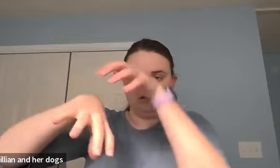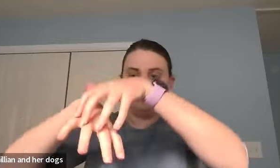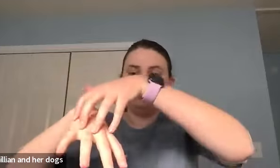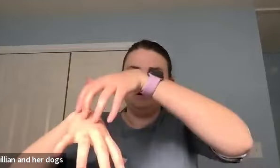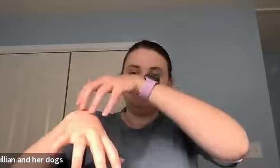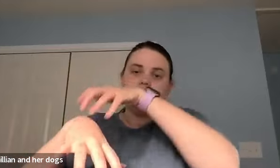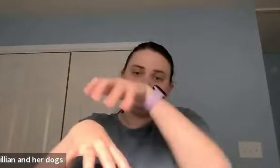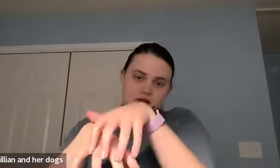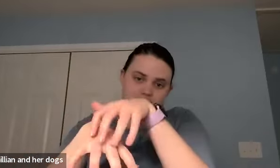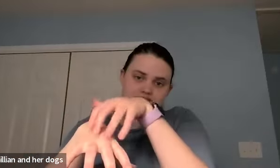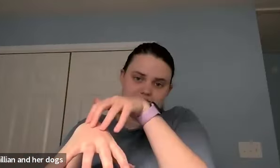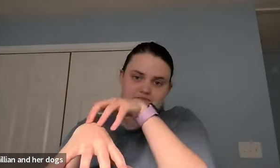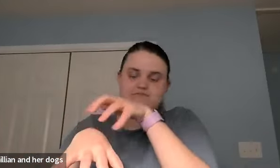together. Grapes.